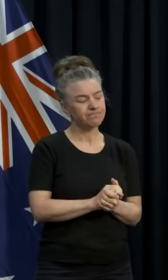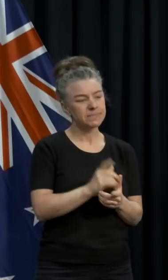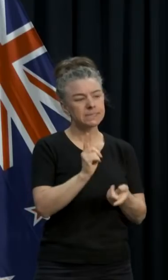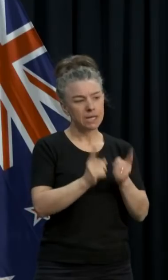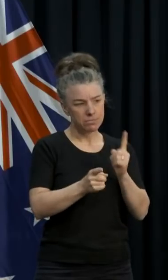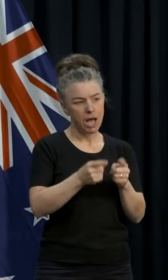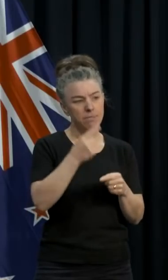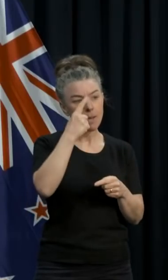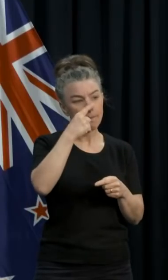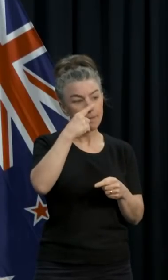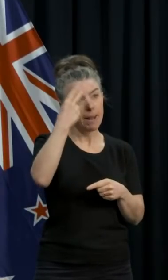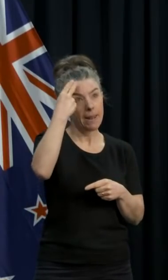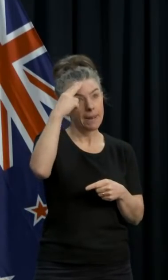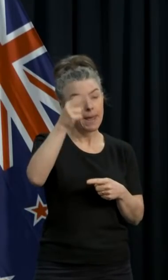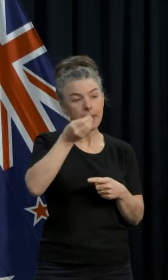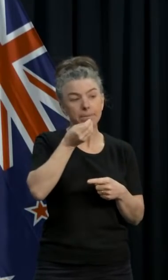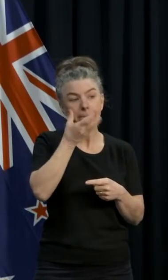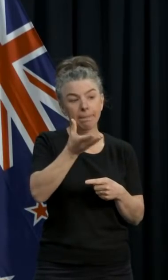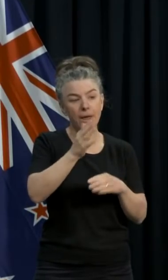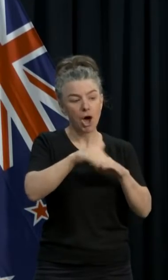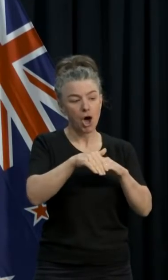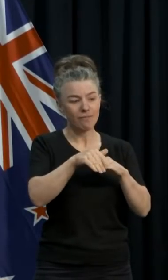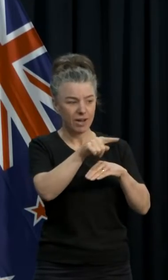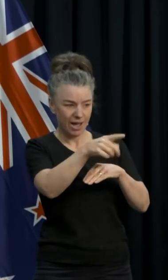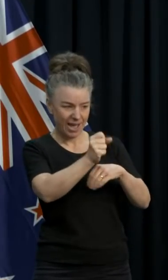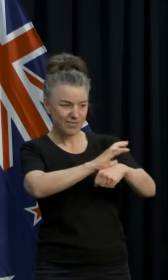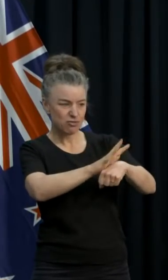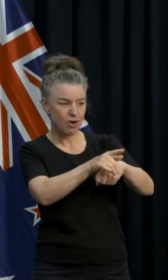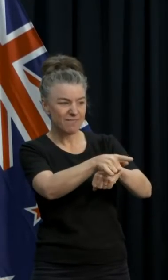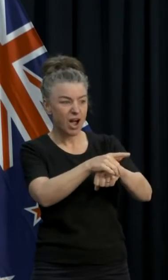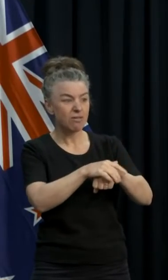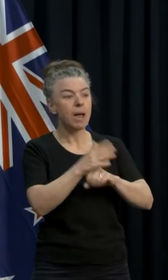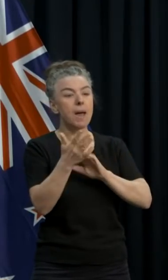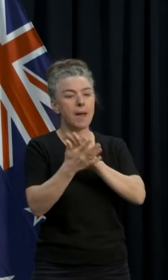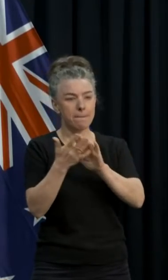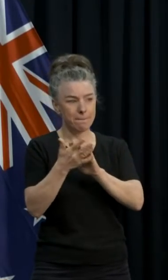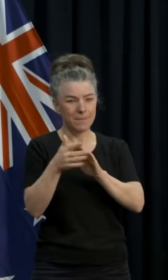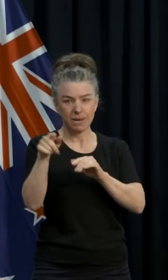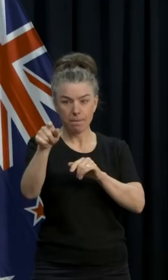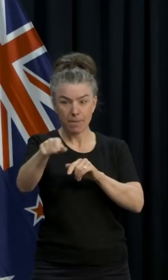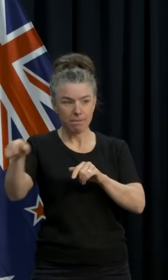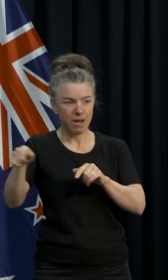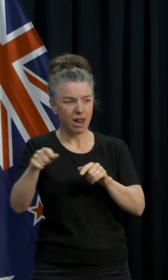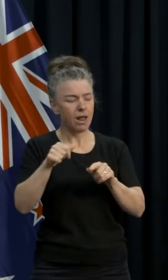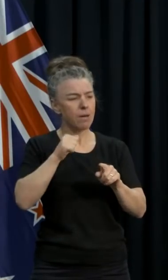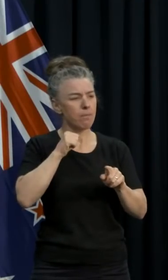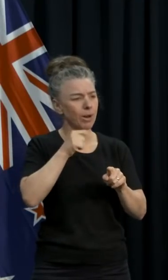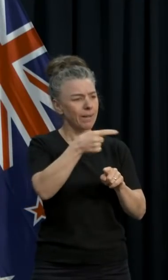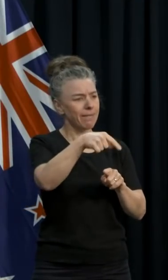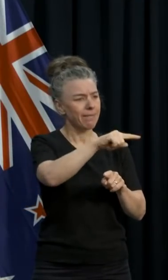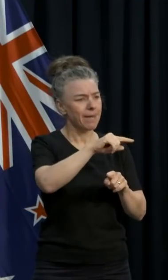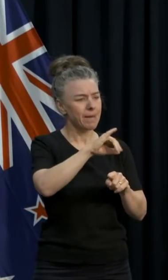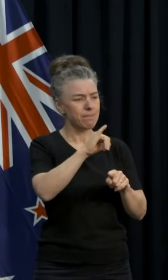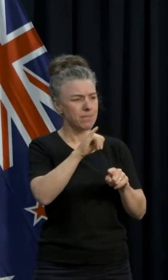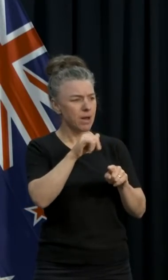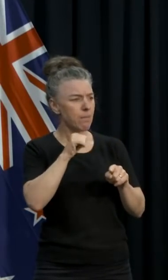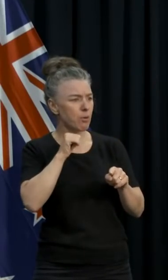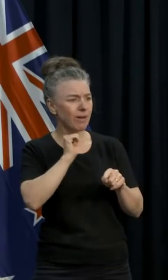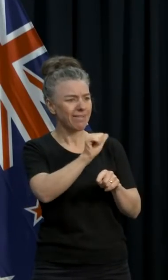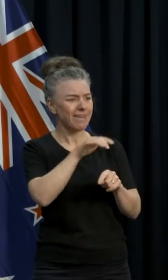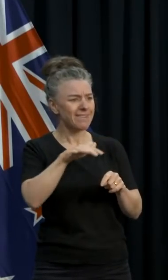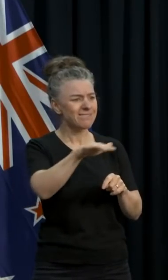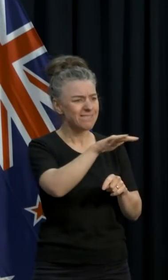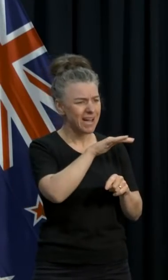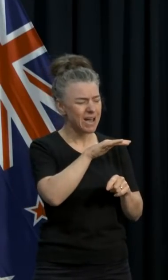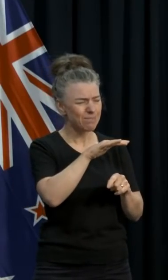named, and there has been a case last week that they have become a target for bullying and their families as well. And I think we just all have to